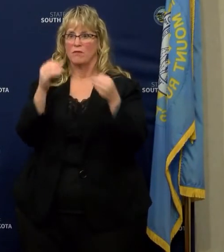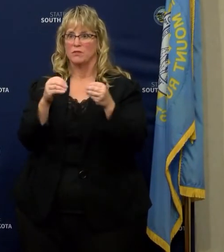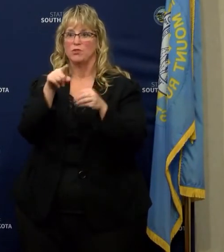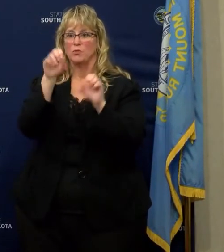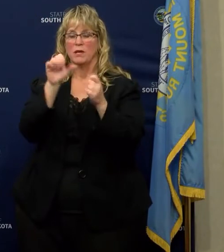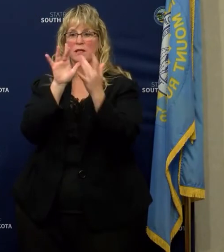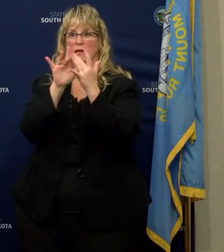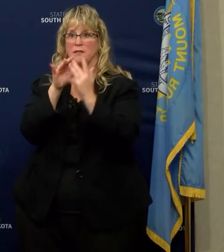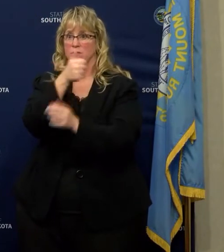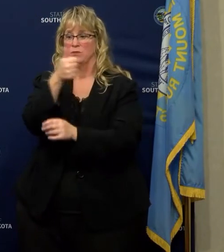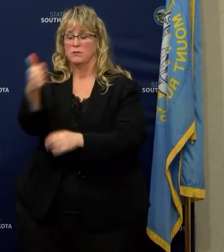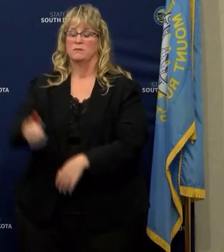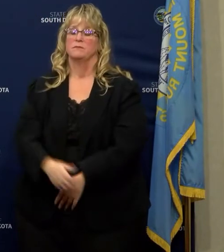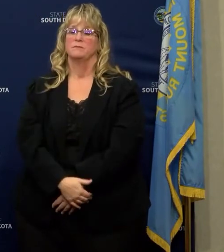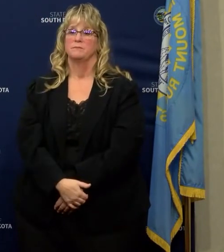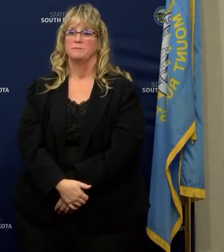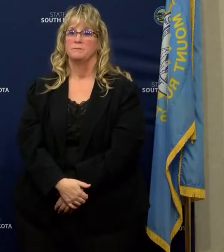out to.